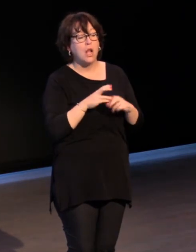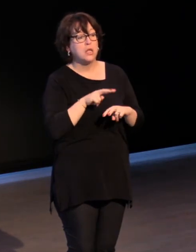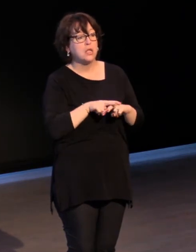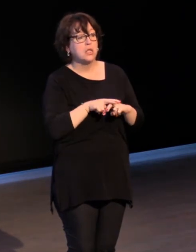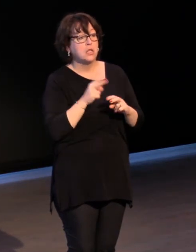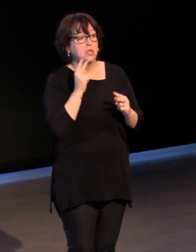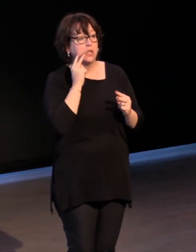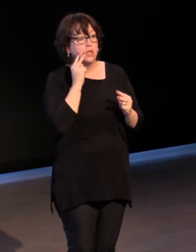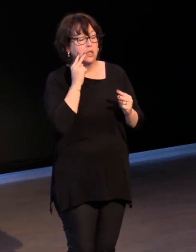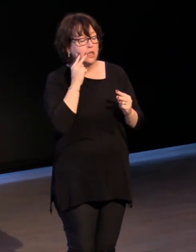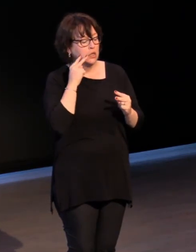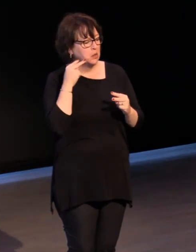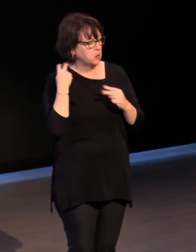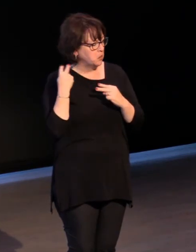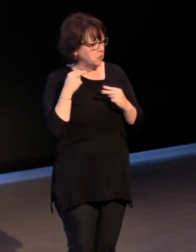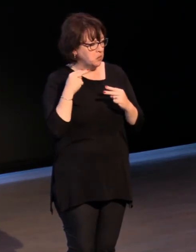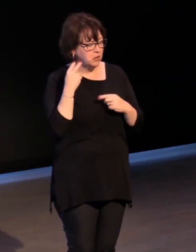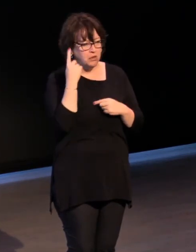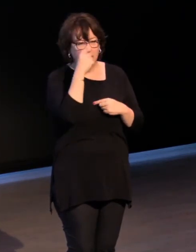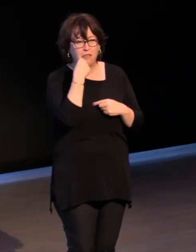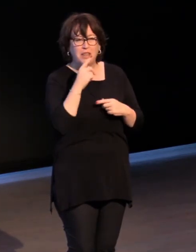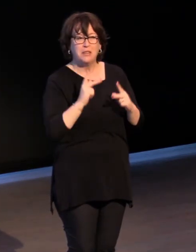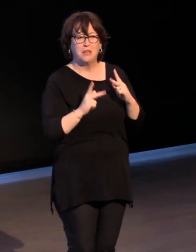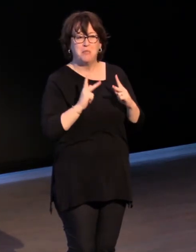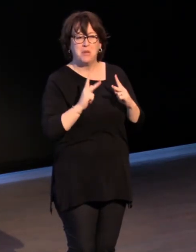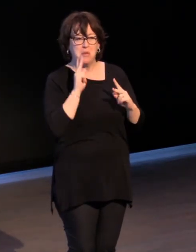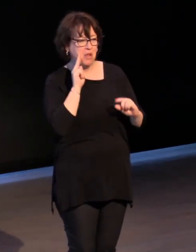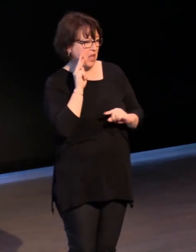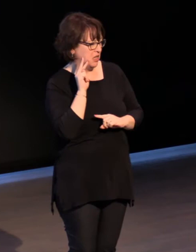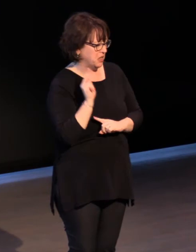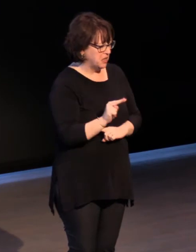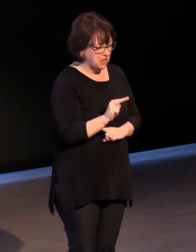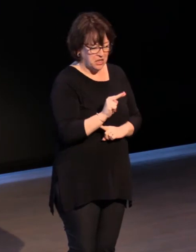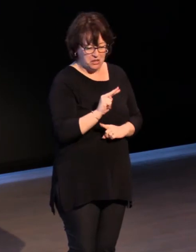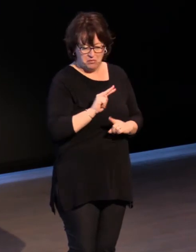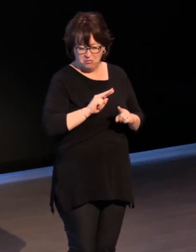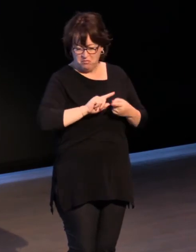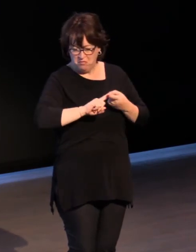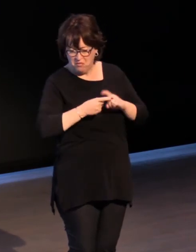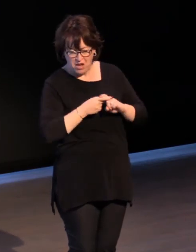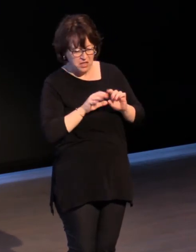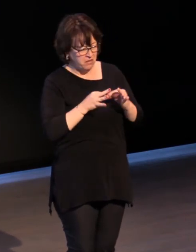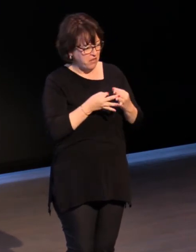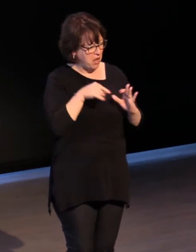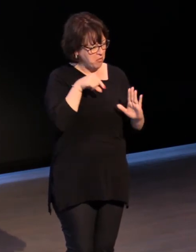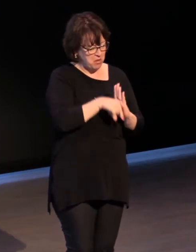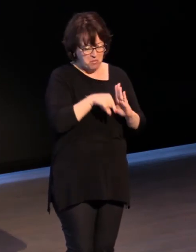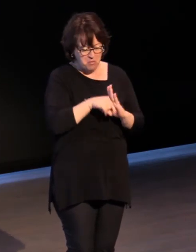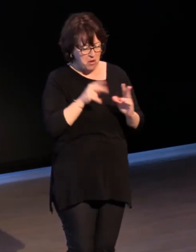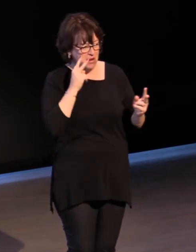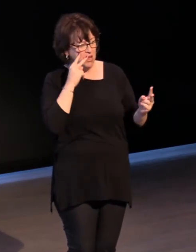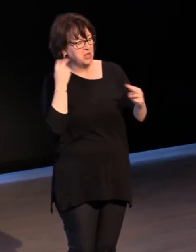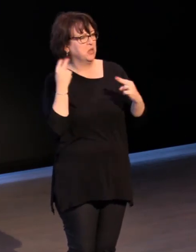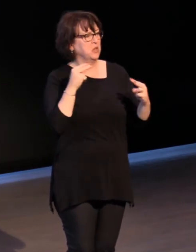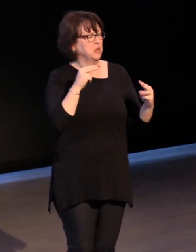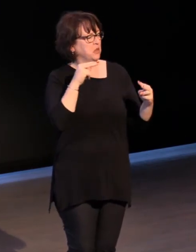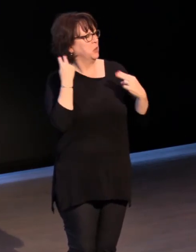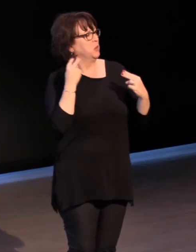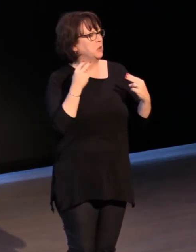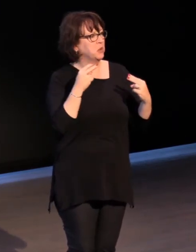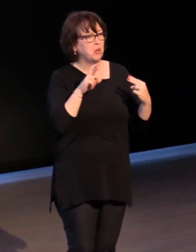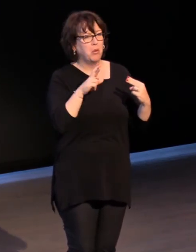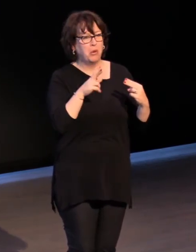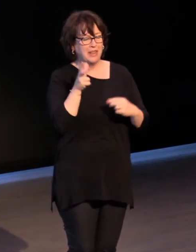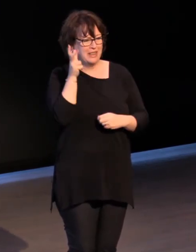remembering the faces of people I had seen murdered, or recalling the screaming voices of children